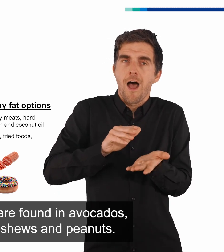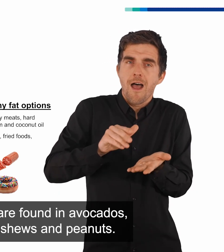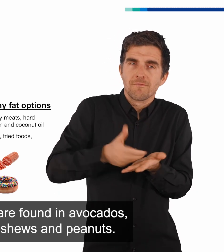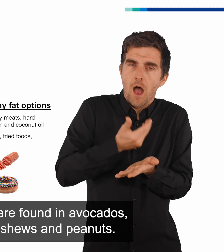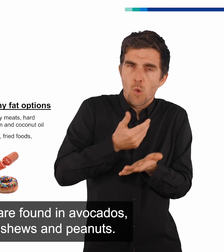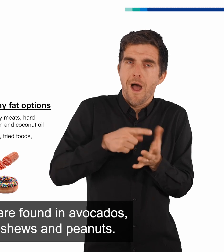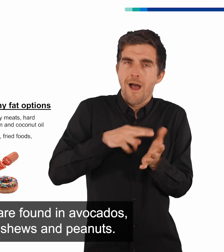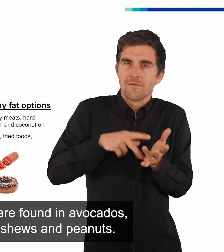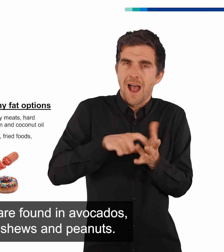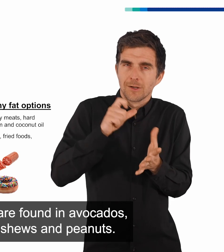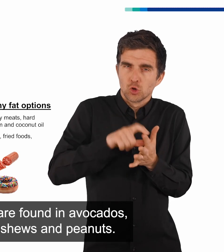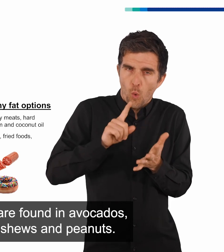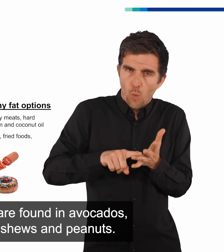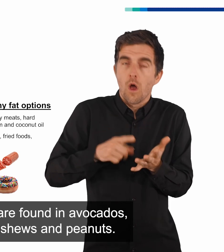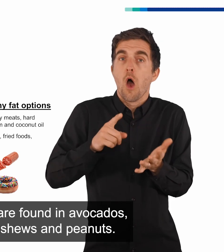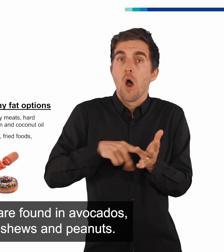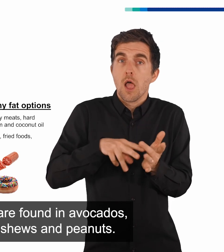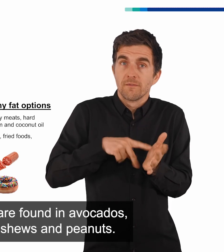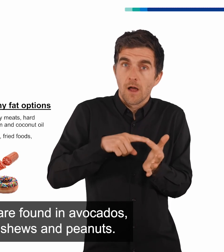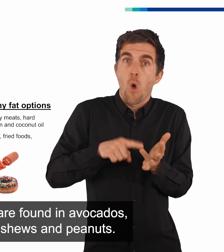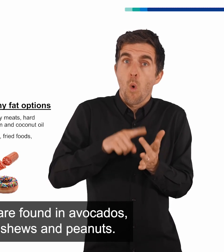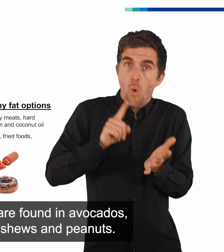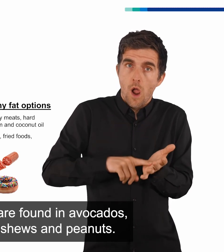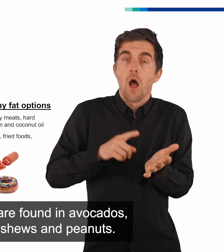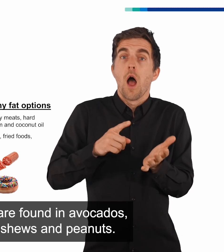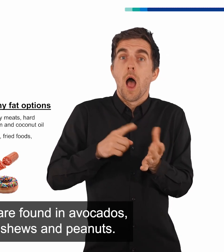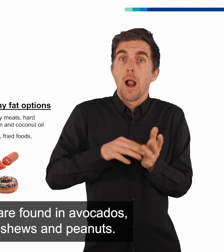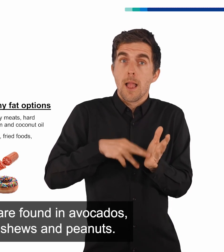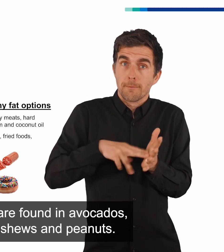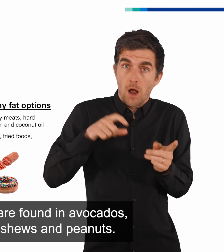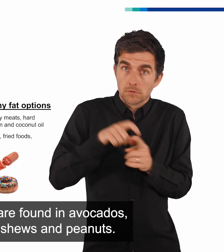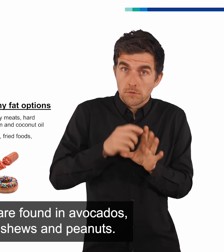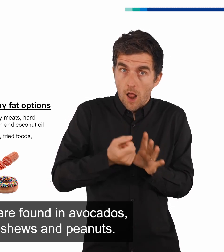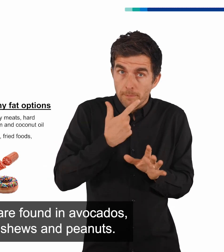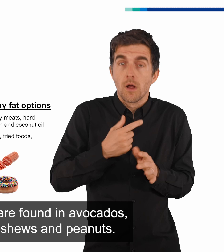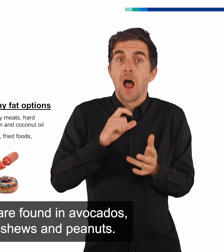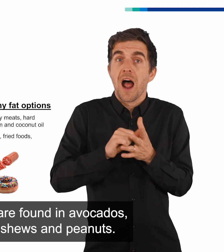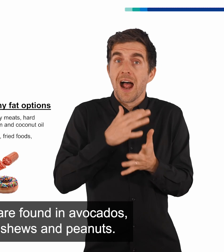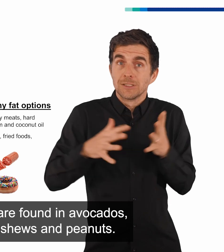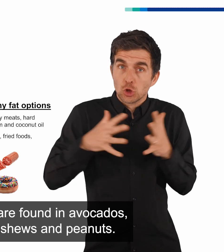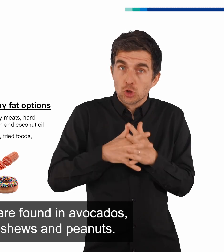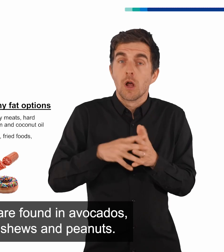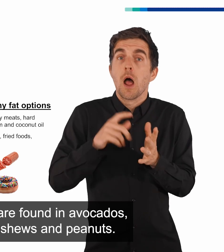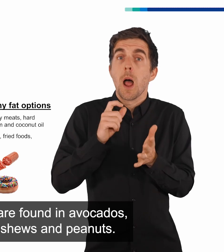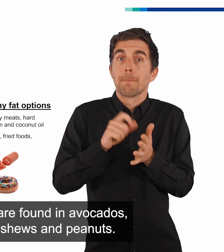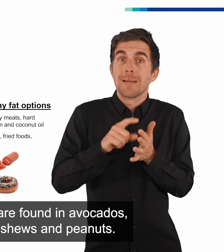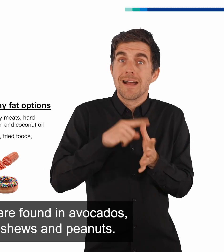Saturated fats are found in processed and fatty meats, hard cheese, butter, cream,